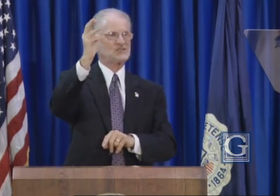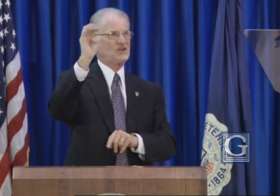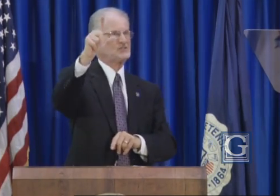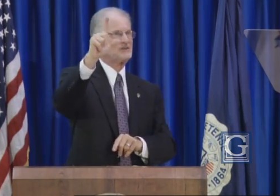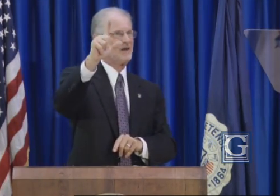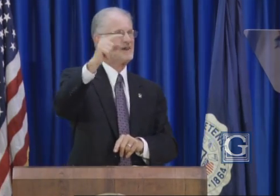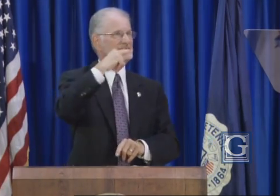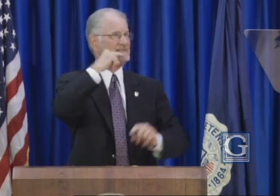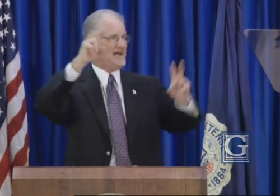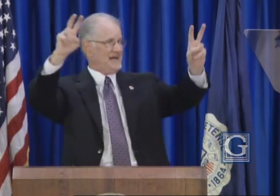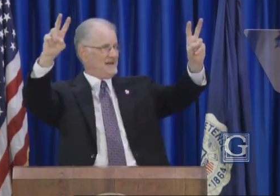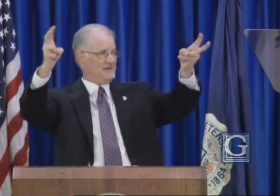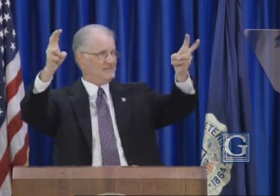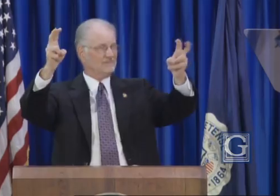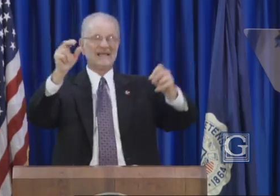You know, as Winston Churchill said,